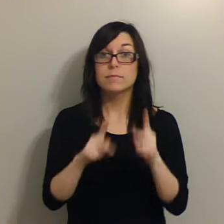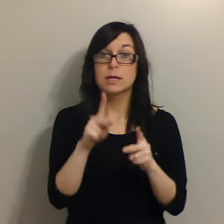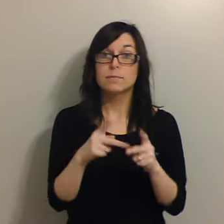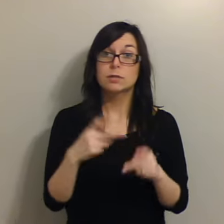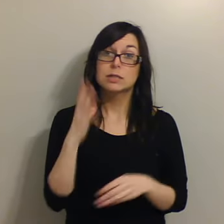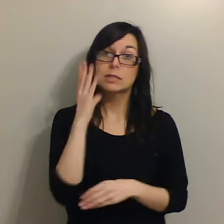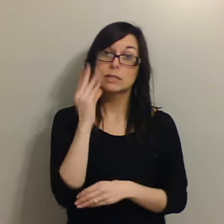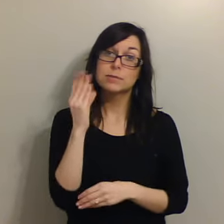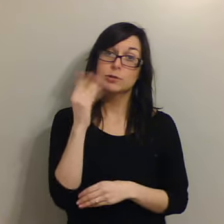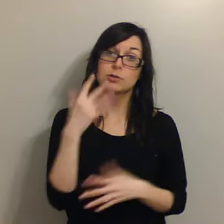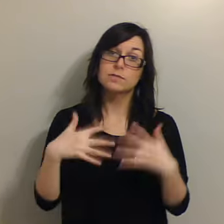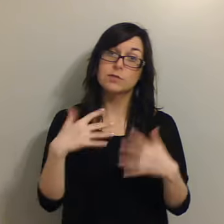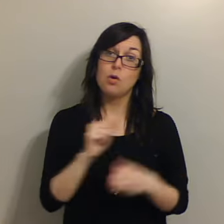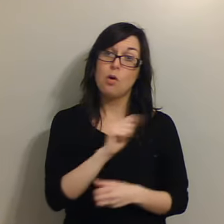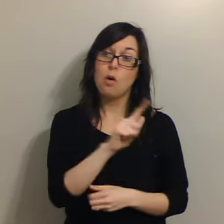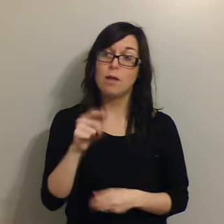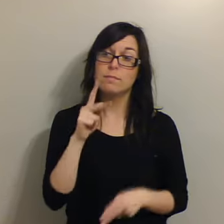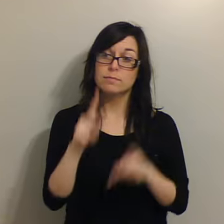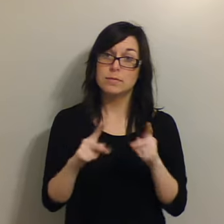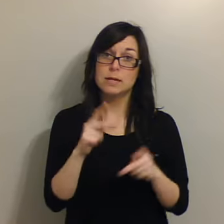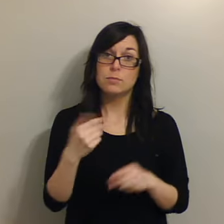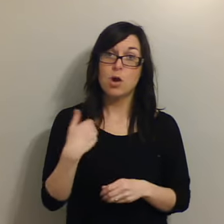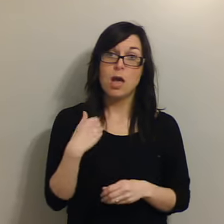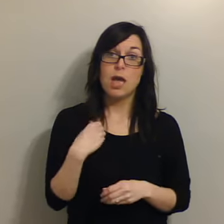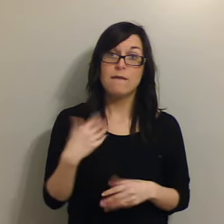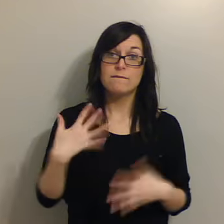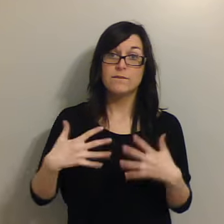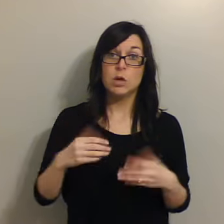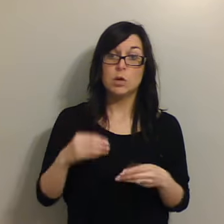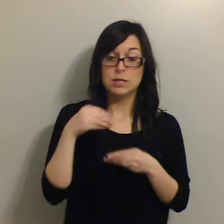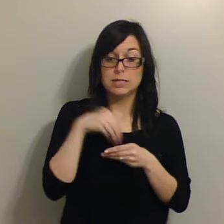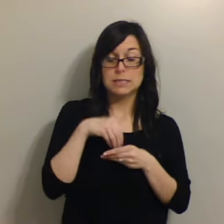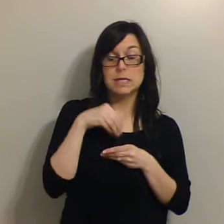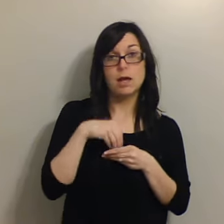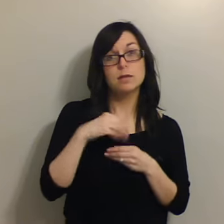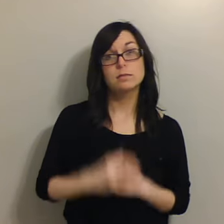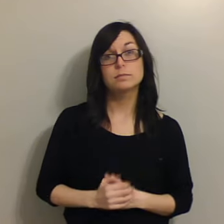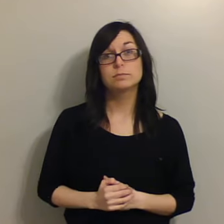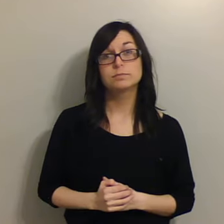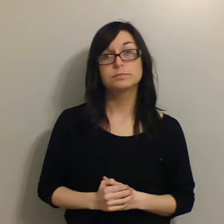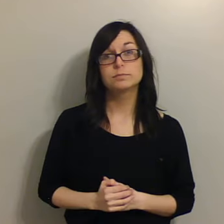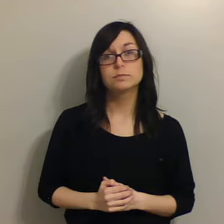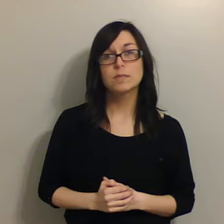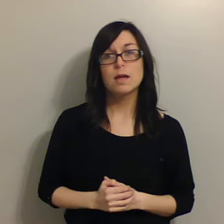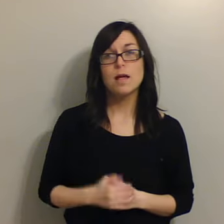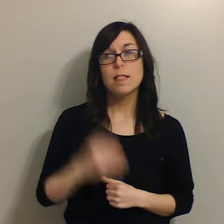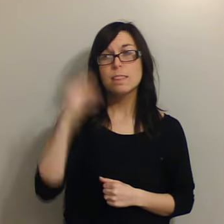have fear in our bodies. Look at that. Where is fear controlling fear right now?